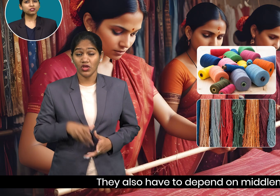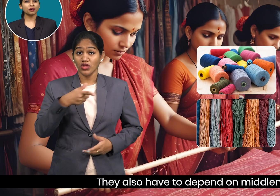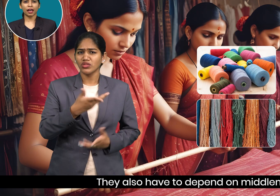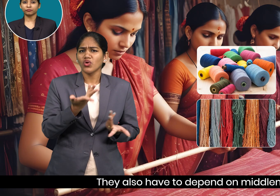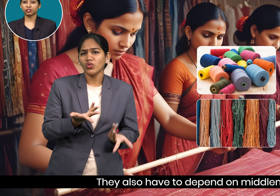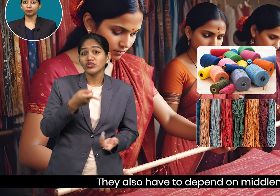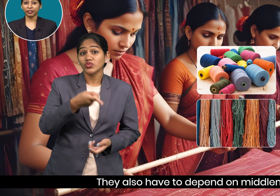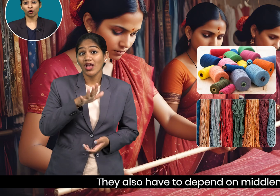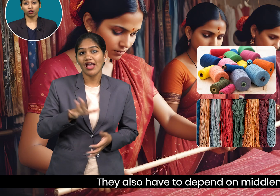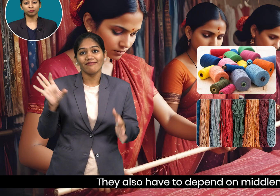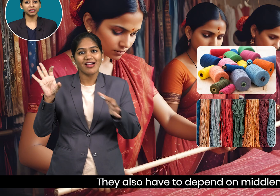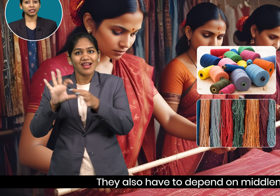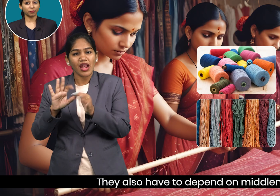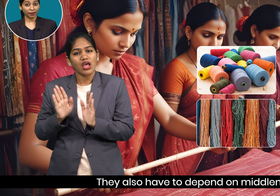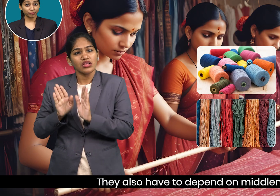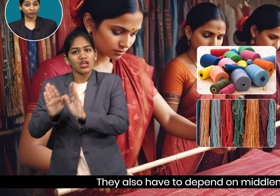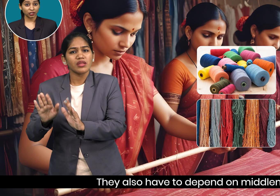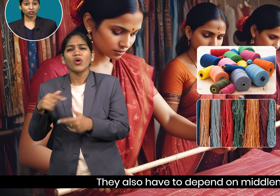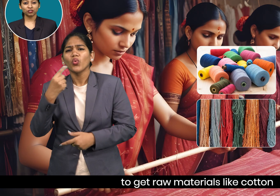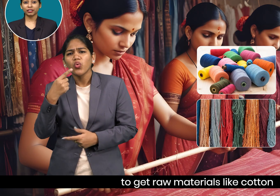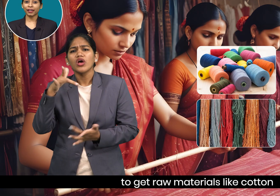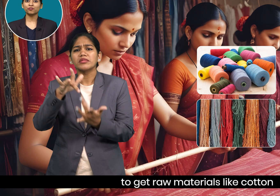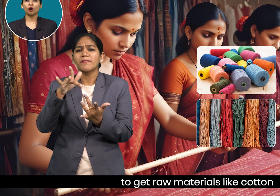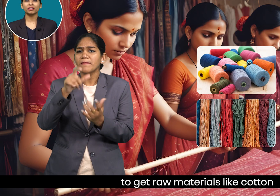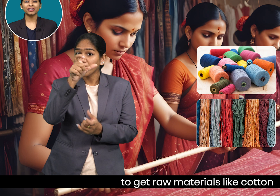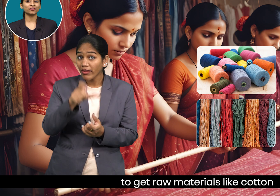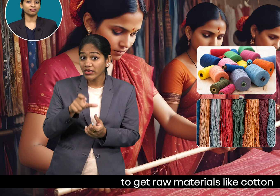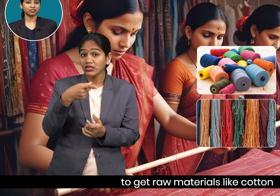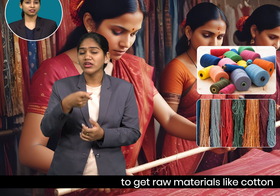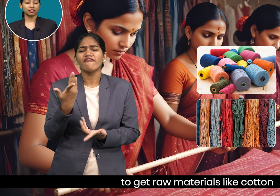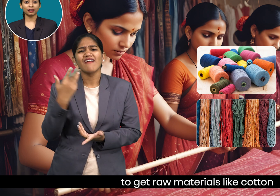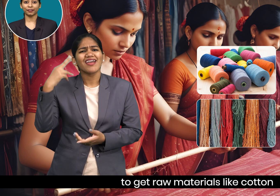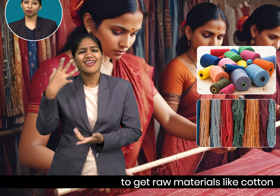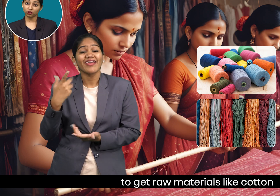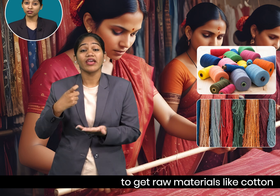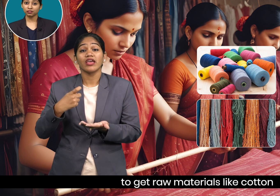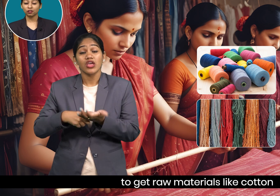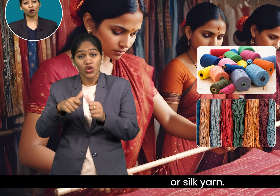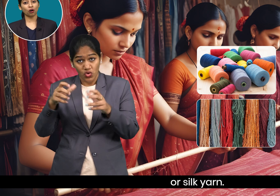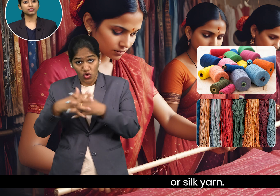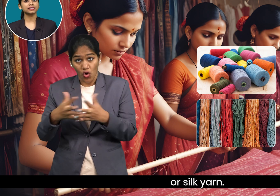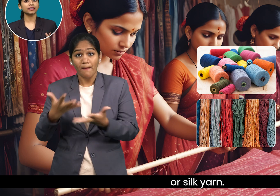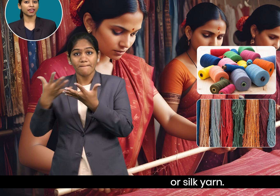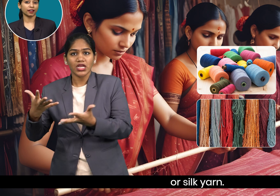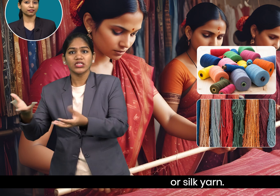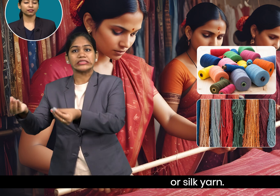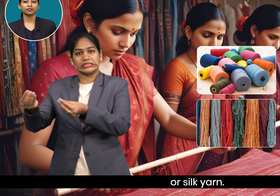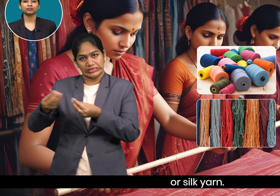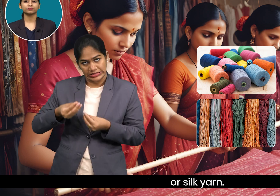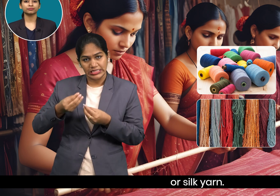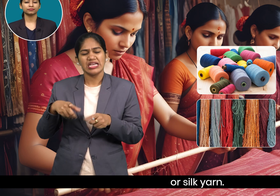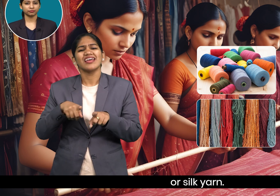They also have to depend on middlemen to get raw materials like cotton or silk yarn.